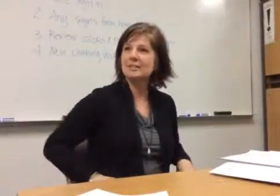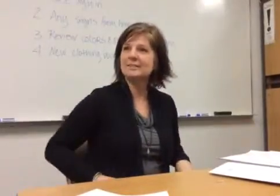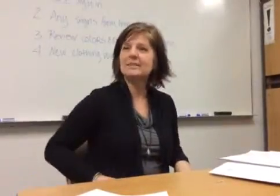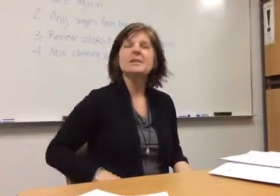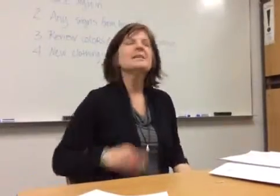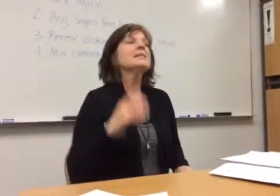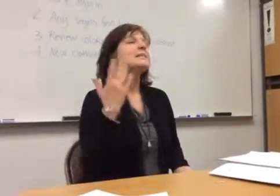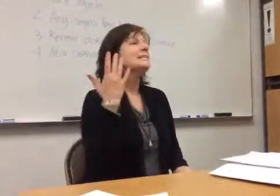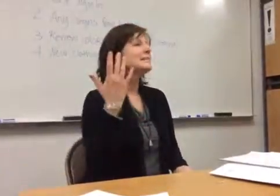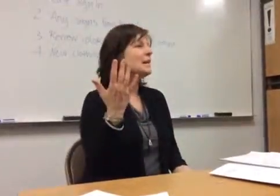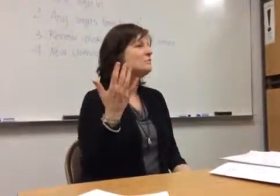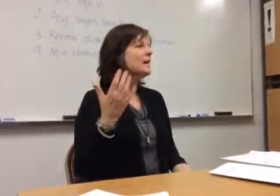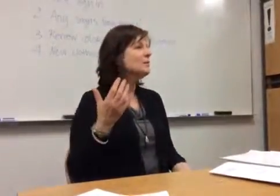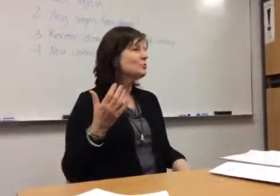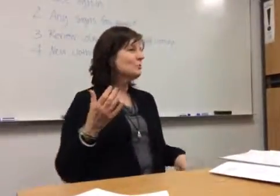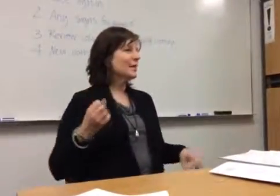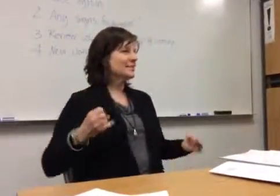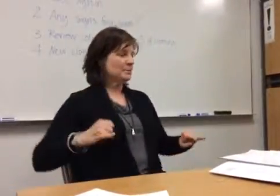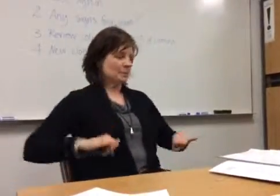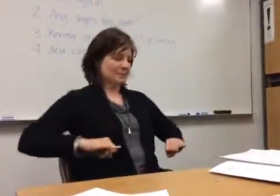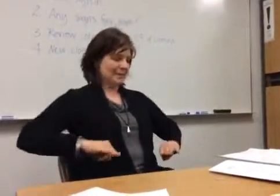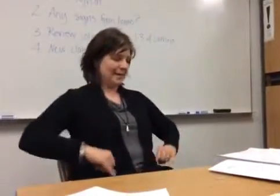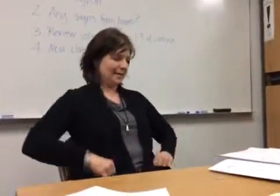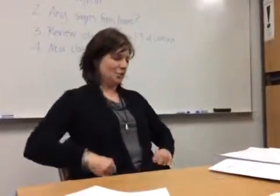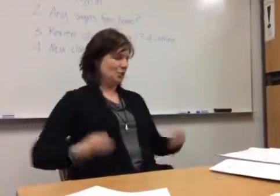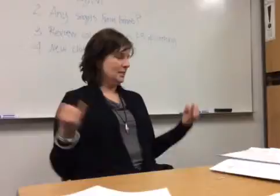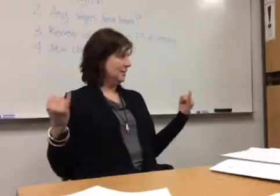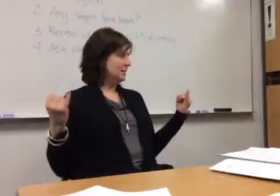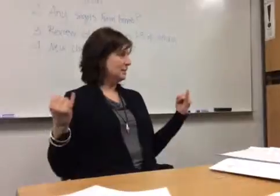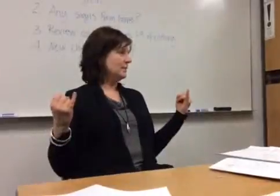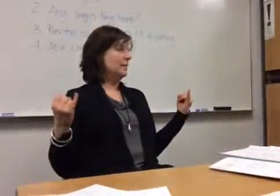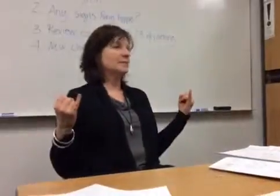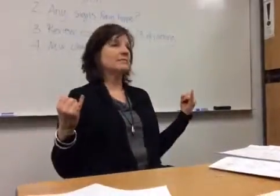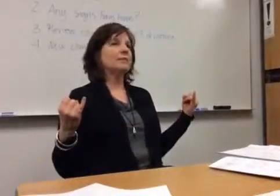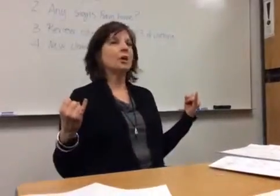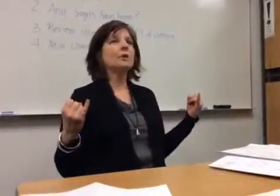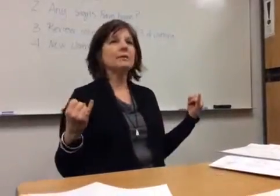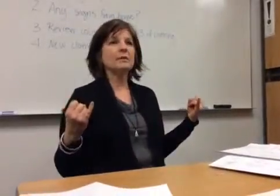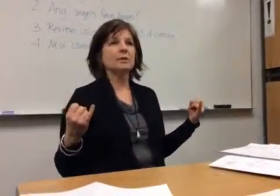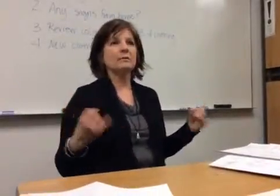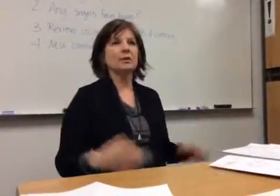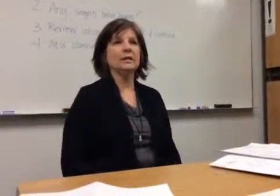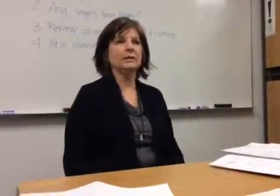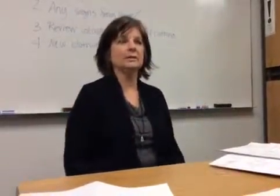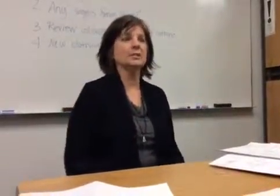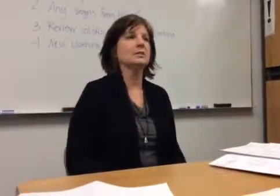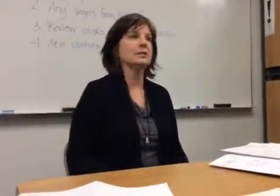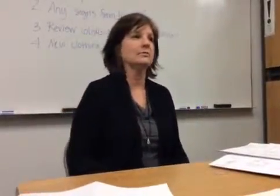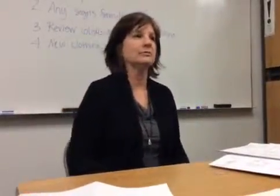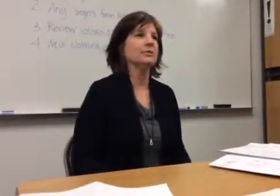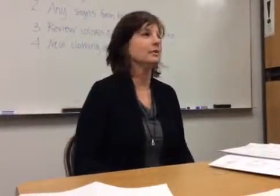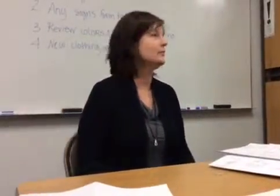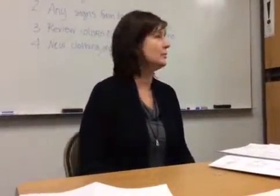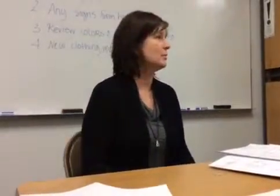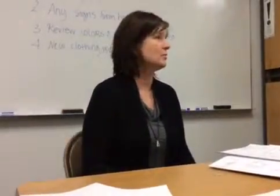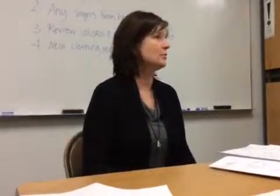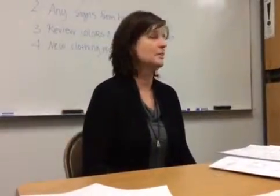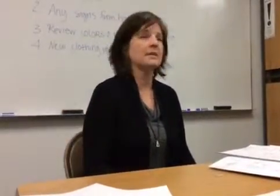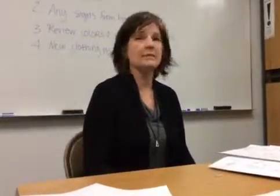Pants, slacks, jeans. Sometimes you might see people signing jeans, but that is very, very, very English, and that's very, very much from the